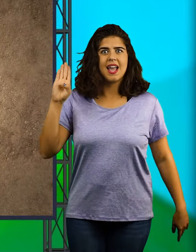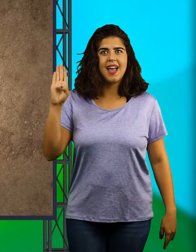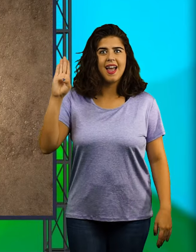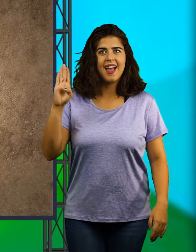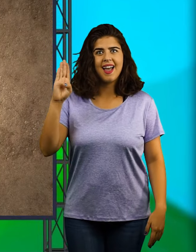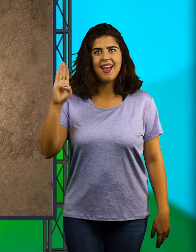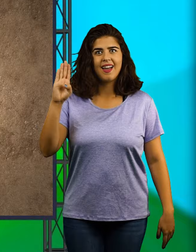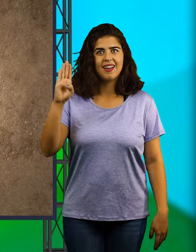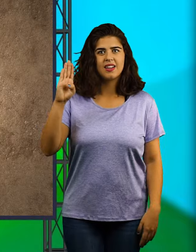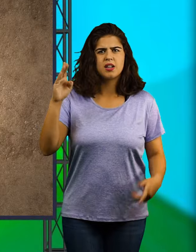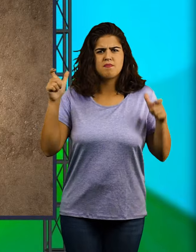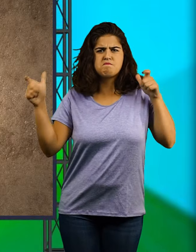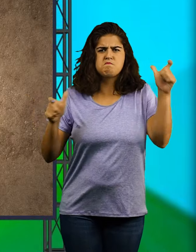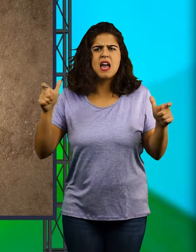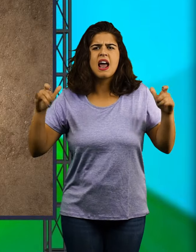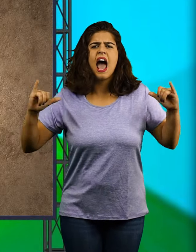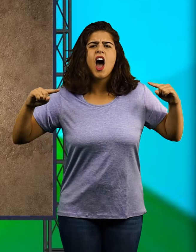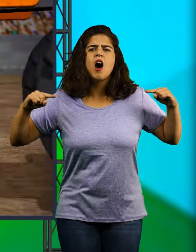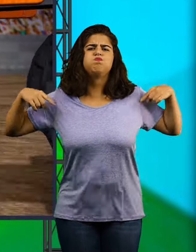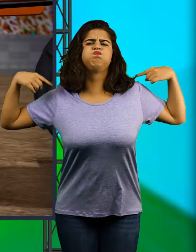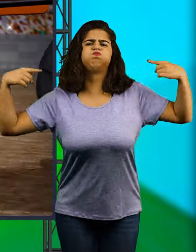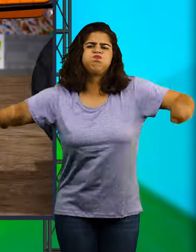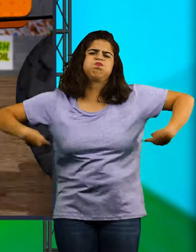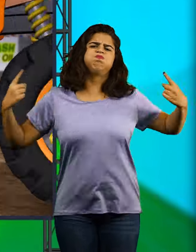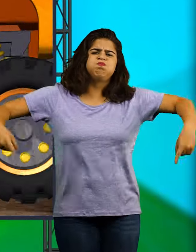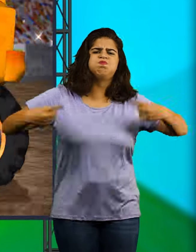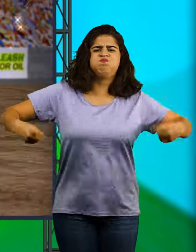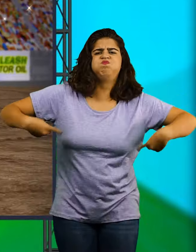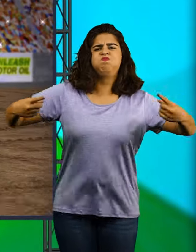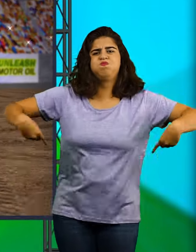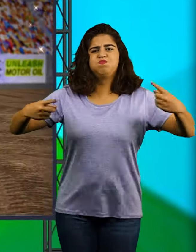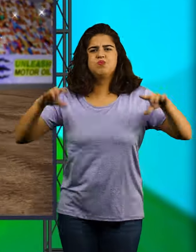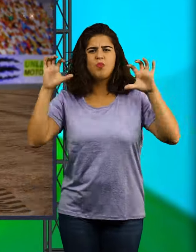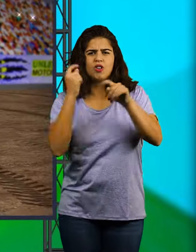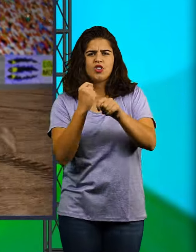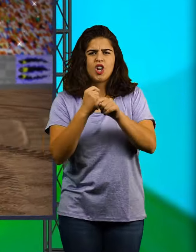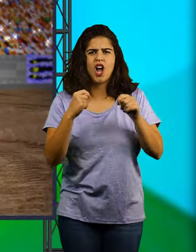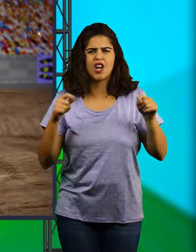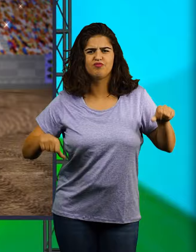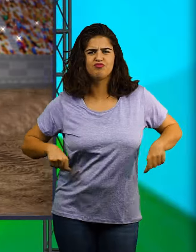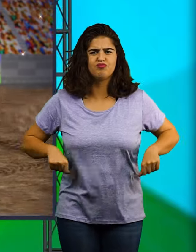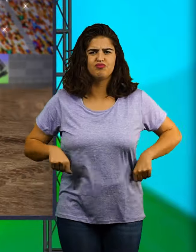B is for big, like the big wheels on monster trucks.